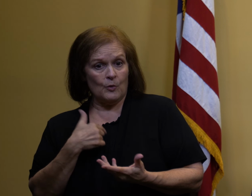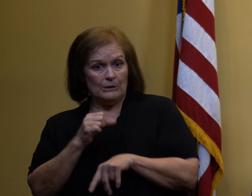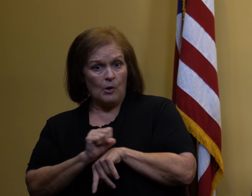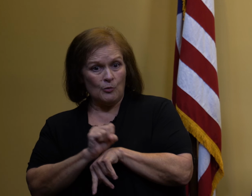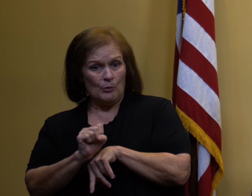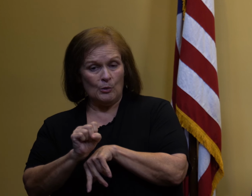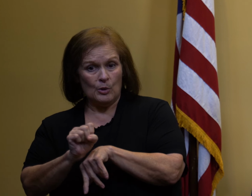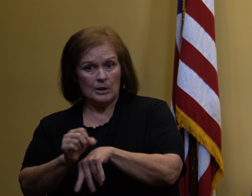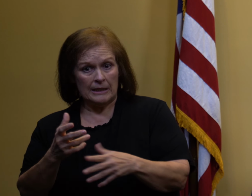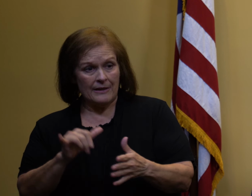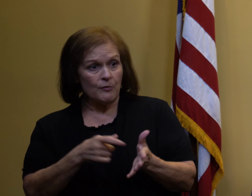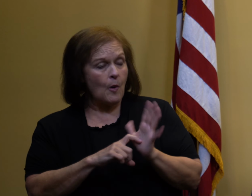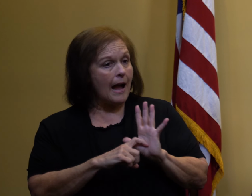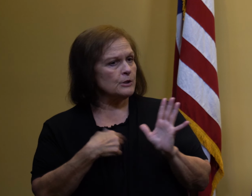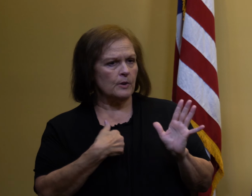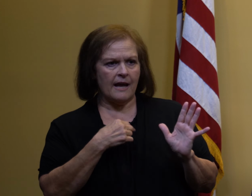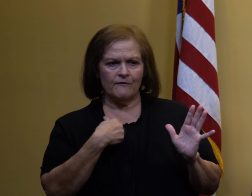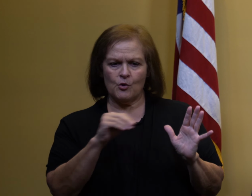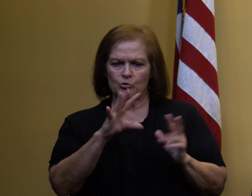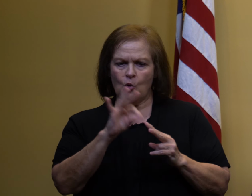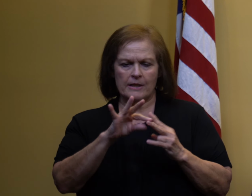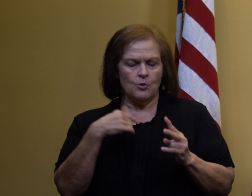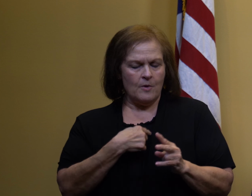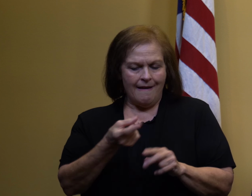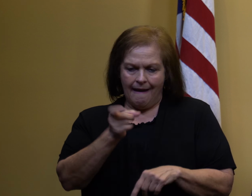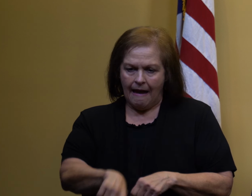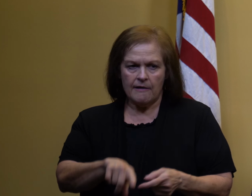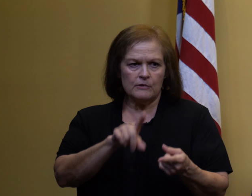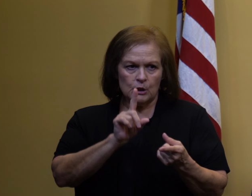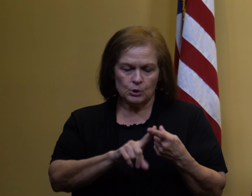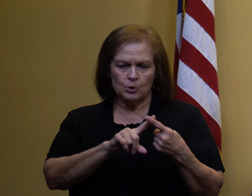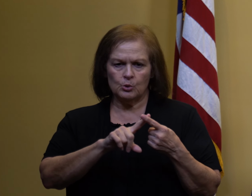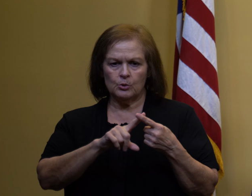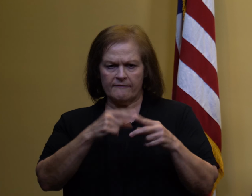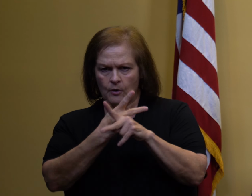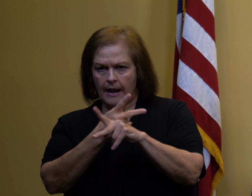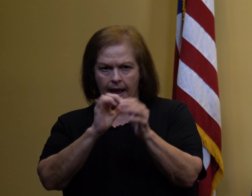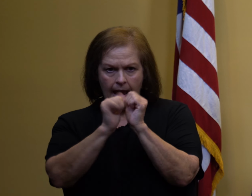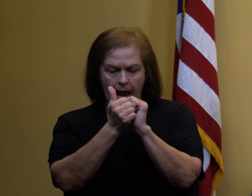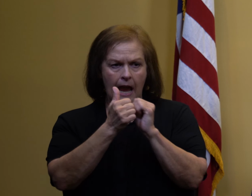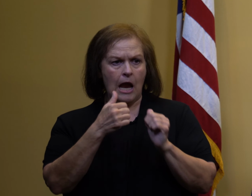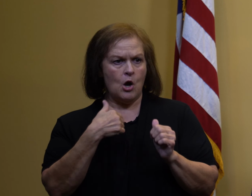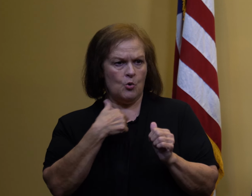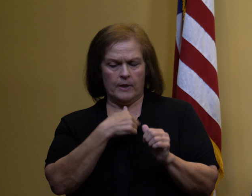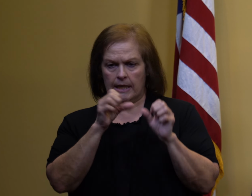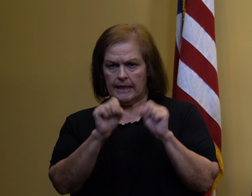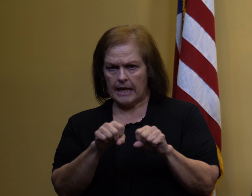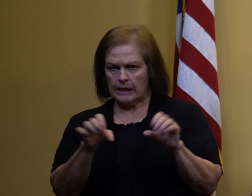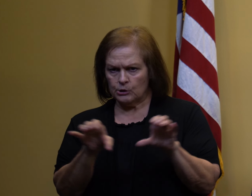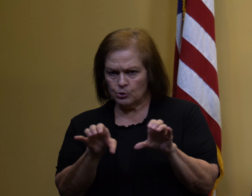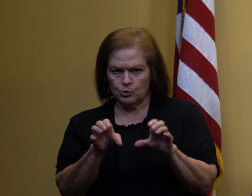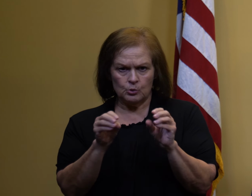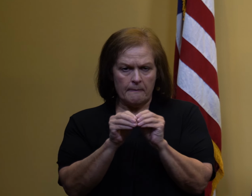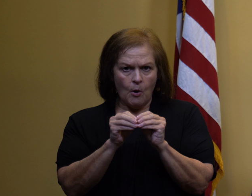requires us. We don't have a choice. We have to examine ways that we can further mitigate and